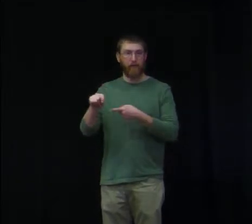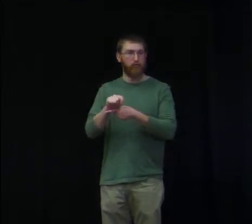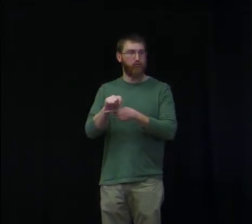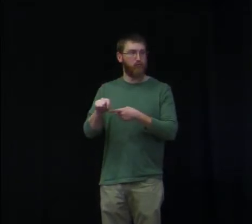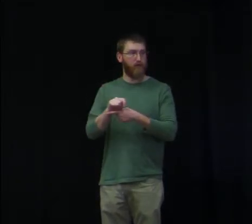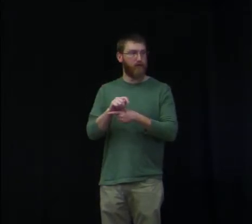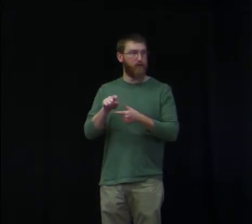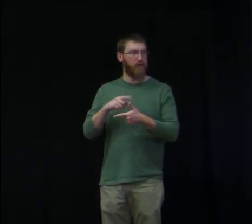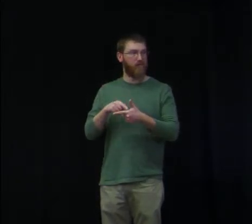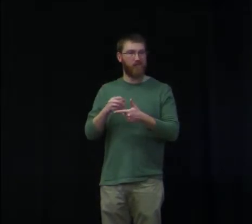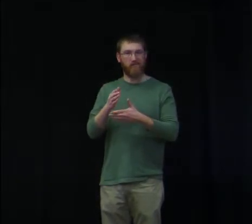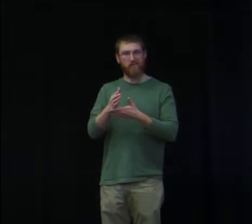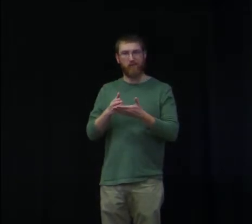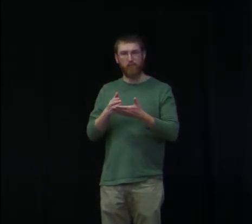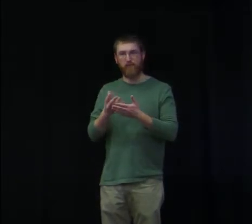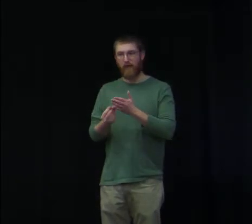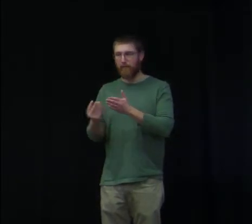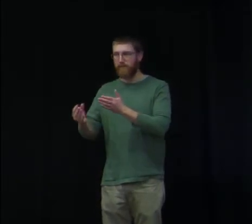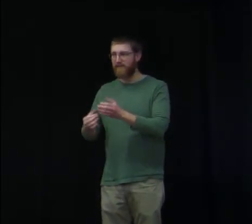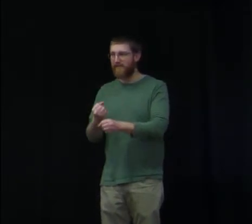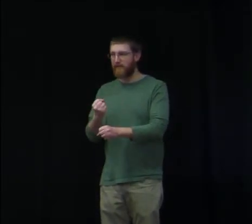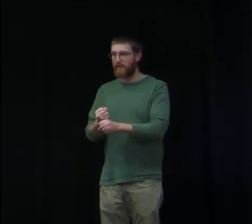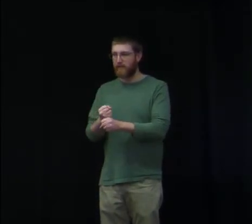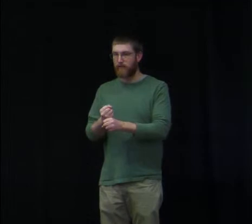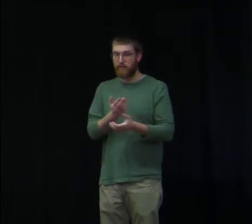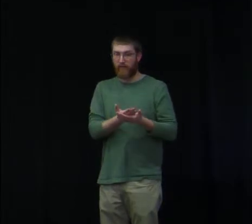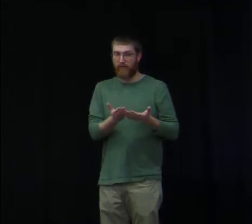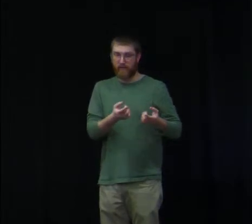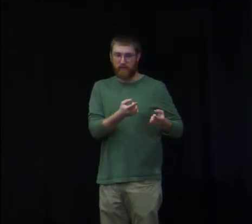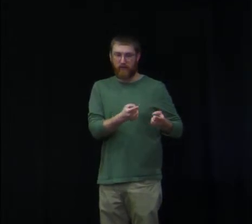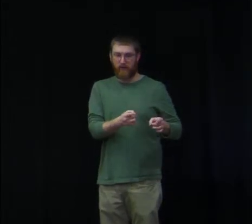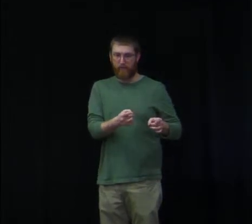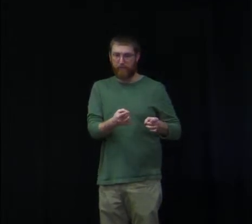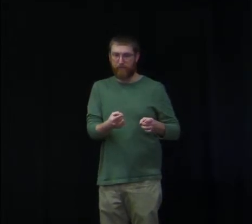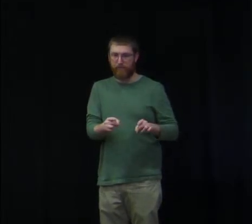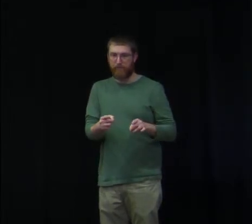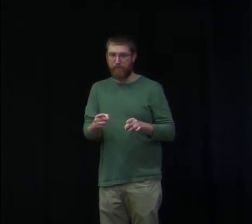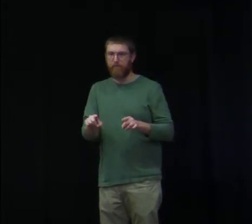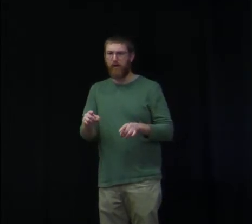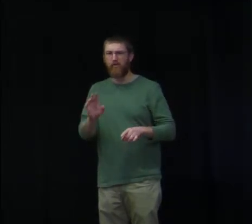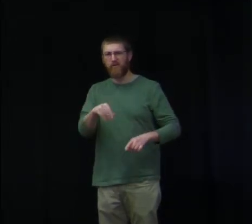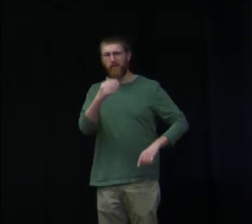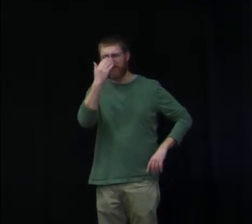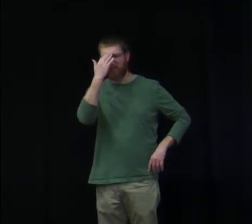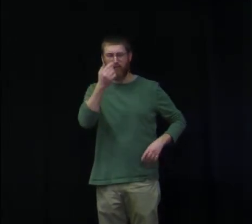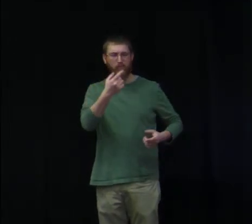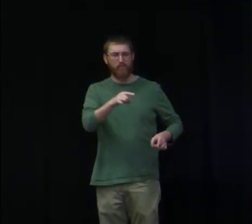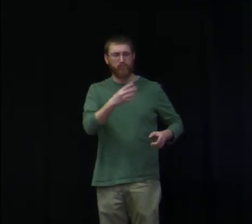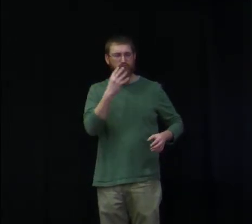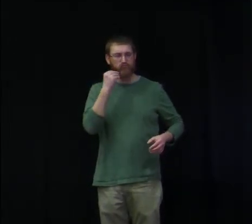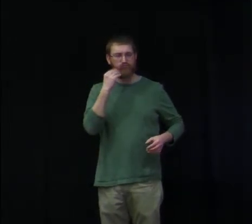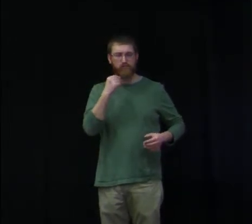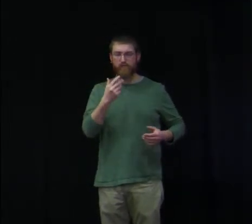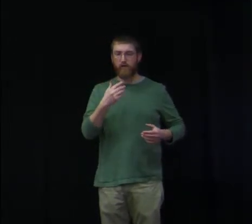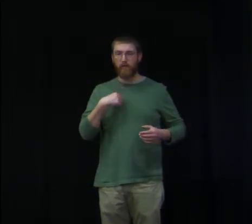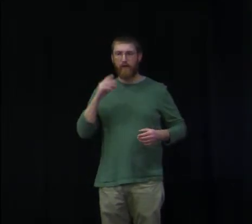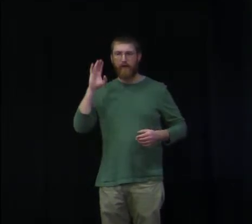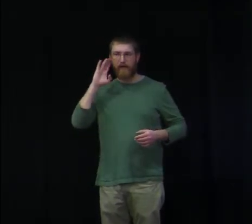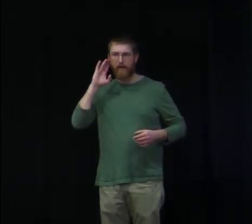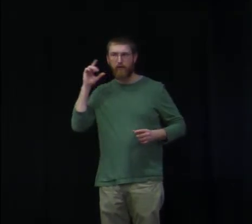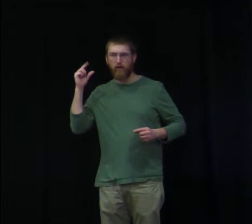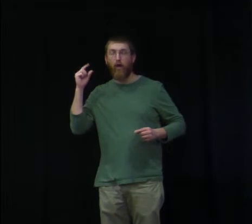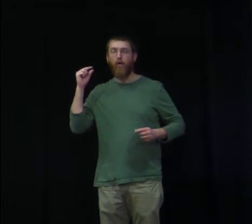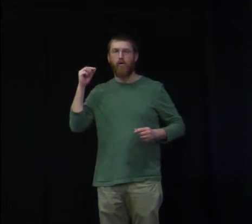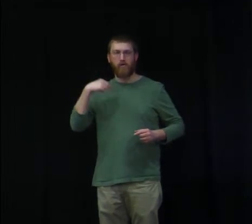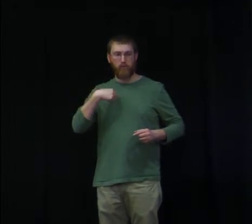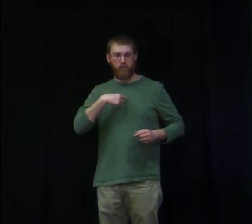so many years in between. And you know how things happen. Yep, we know how that happens. Sometimes we hear from somebody else, this is